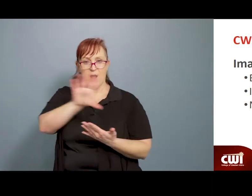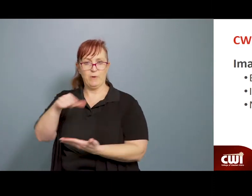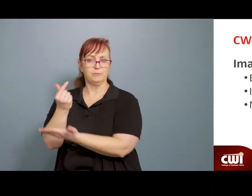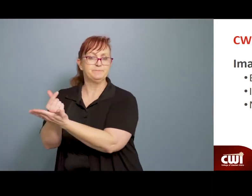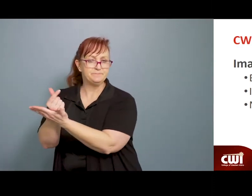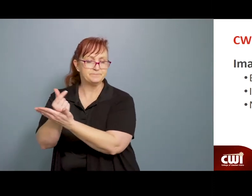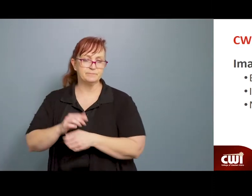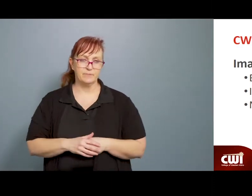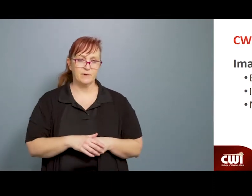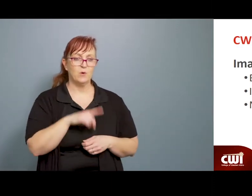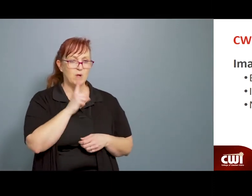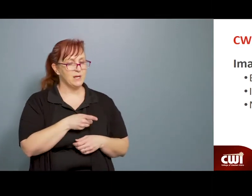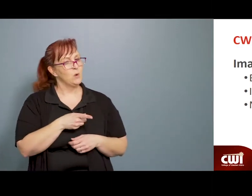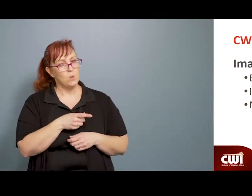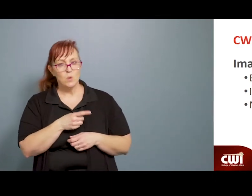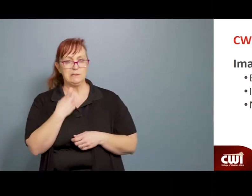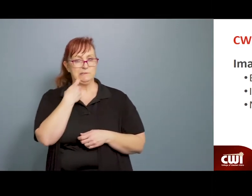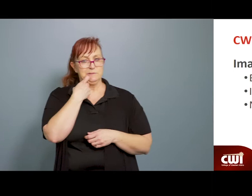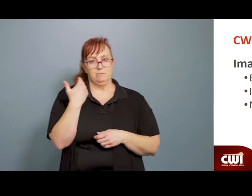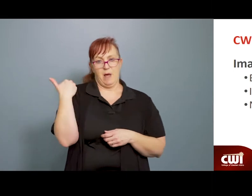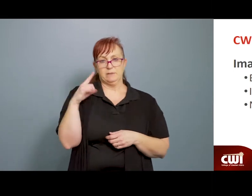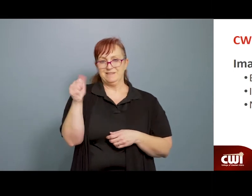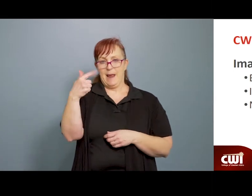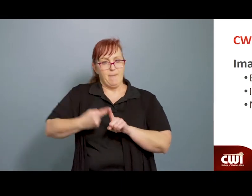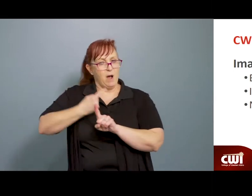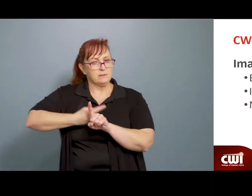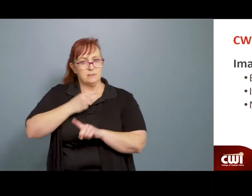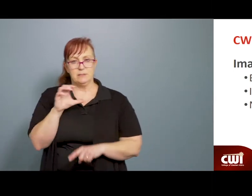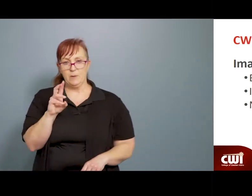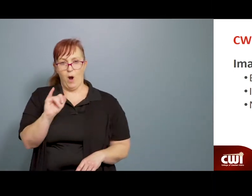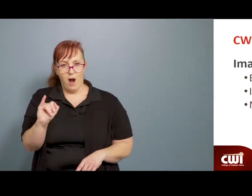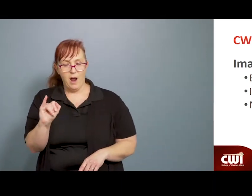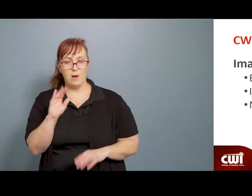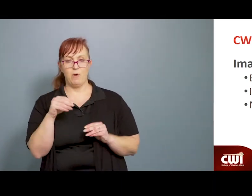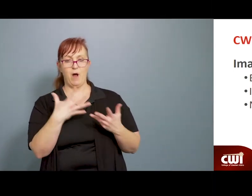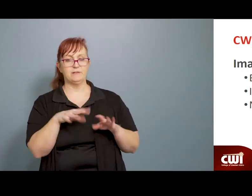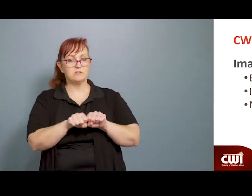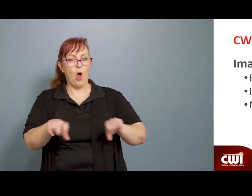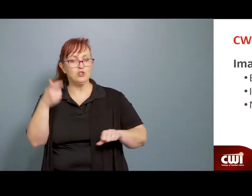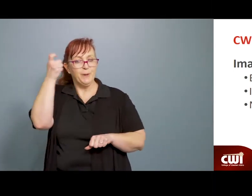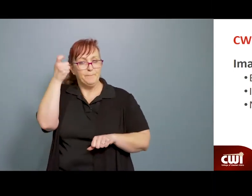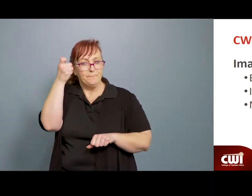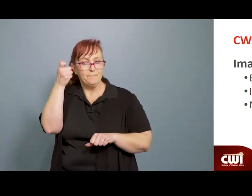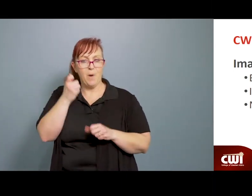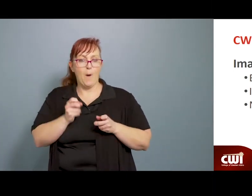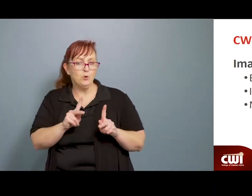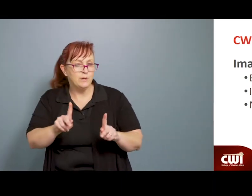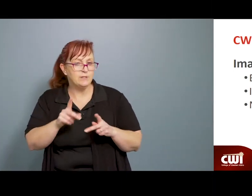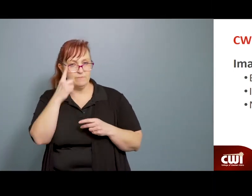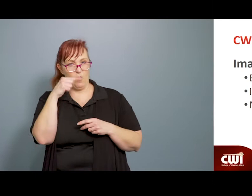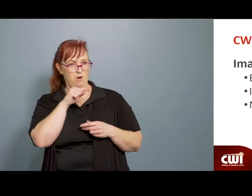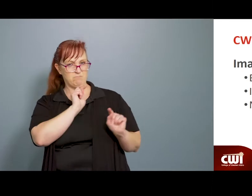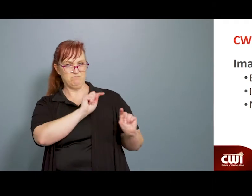a lot these past 10 months as CWI provided scholarship opportunities to students who